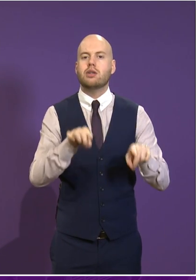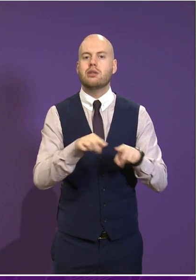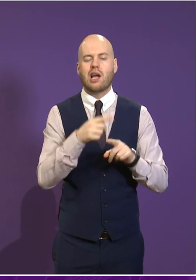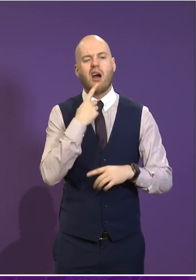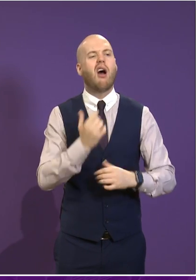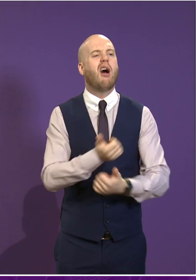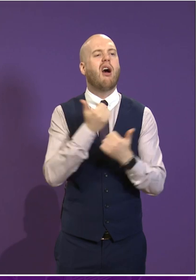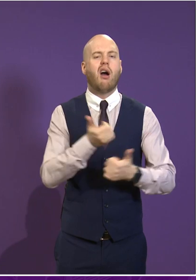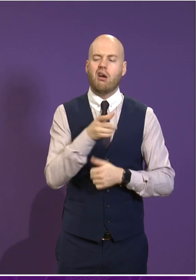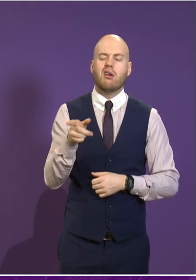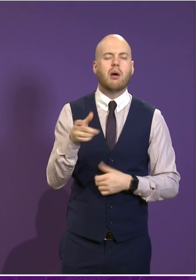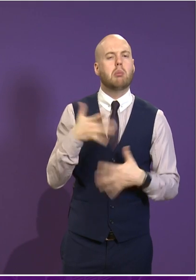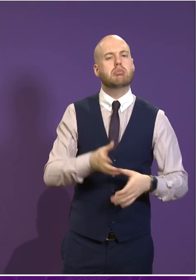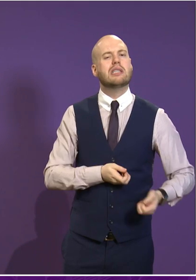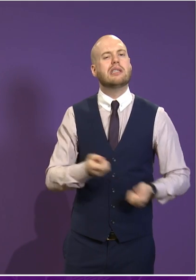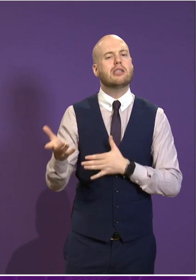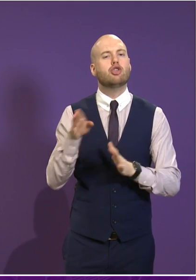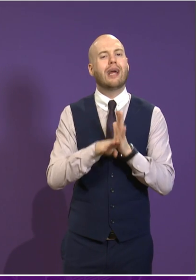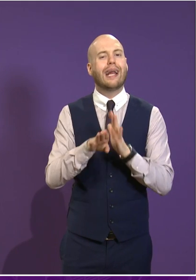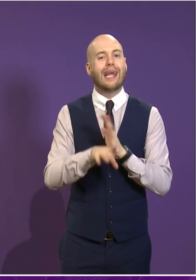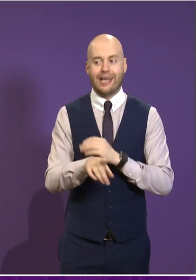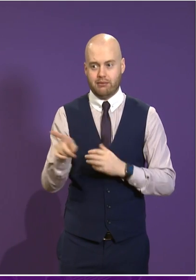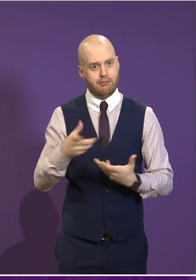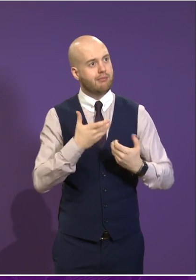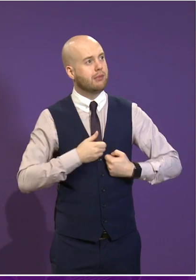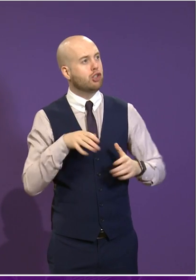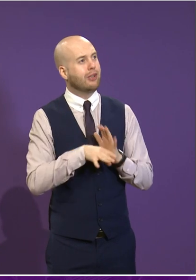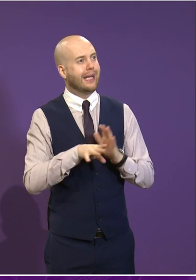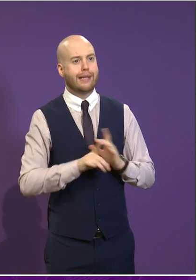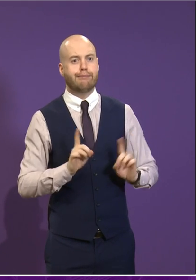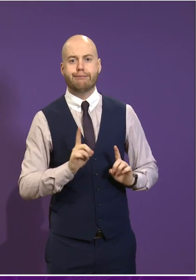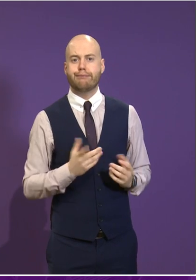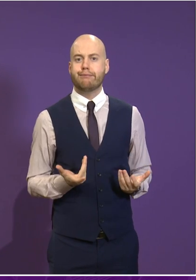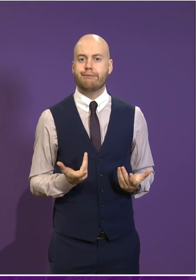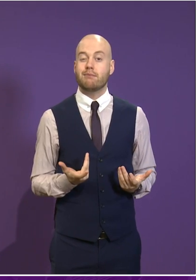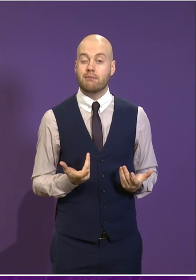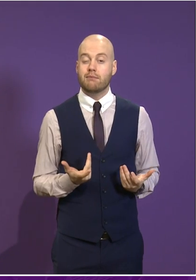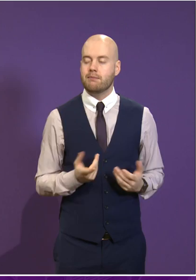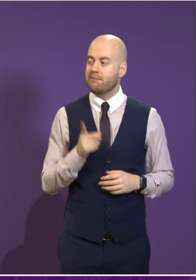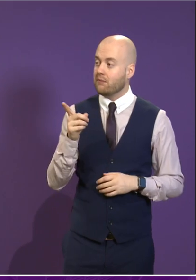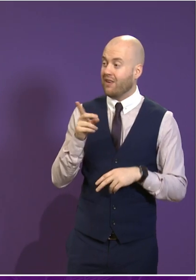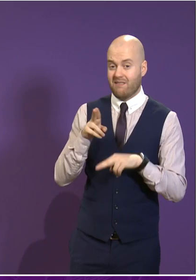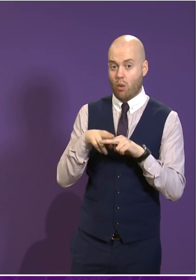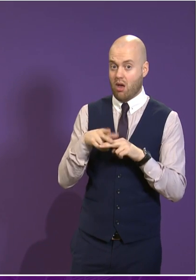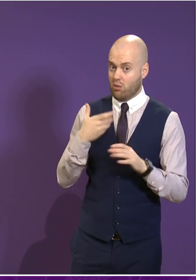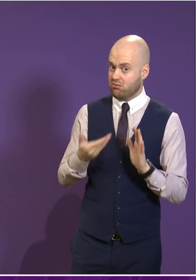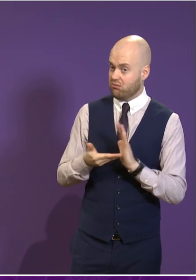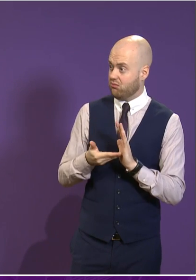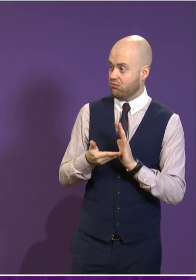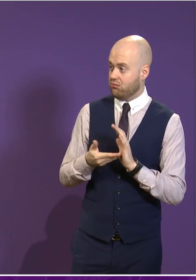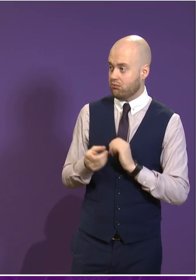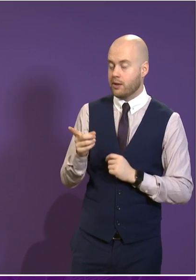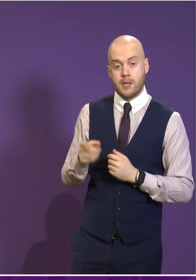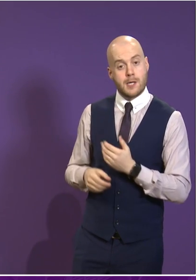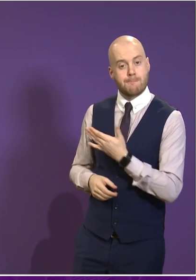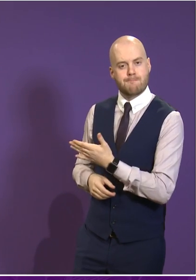that's having for students. Thank you, John. Fiona, do you want to add anything? Just reflecting on that point, we